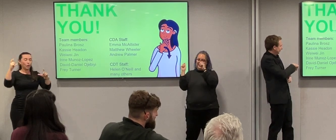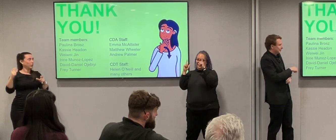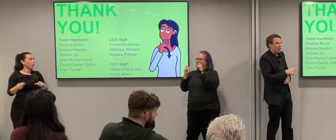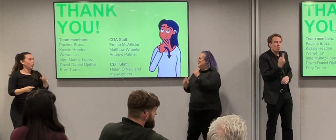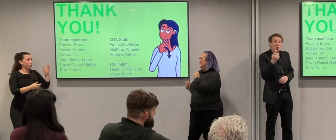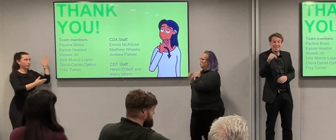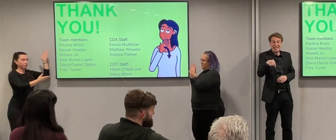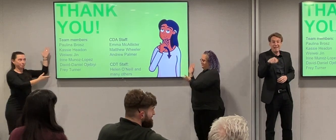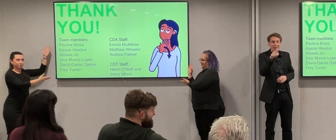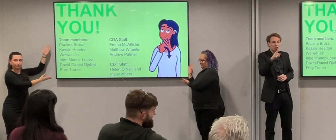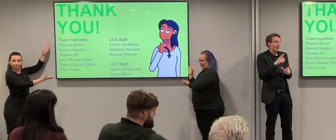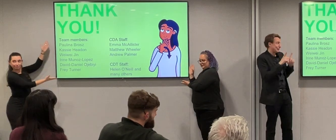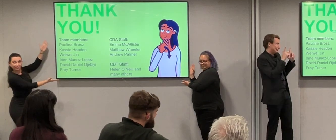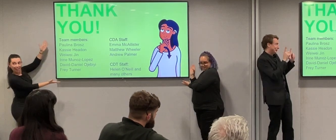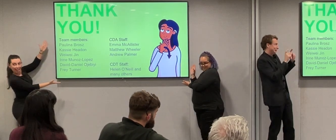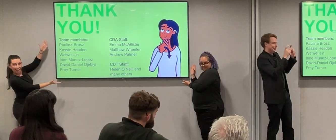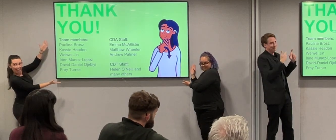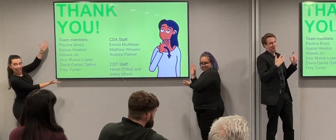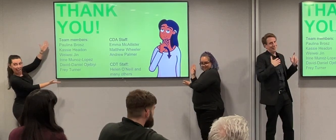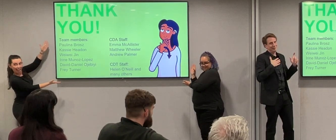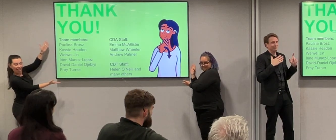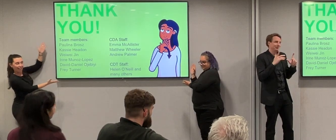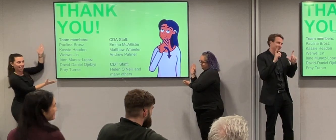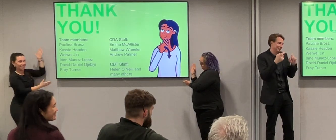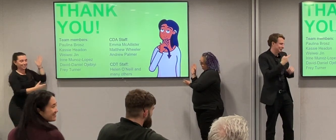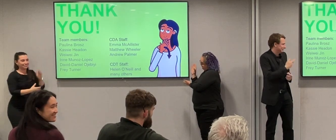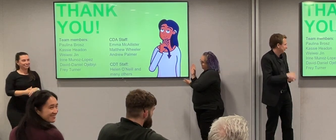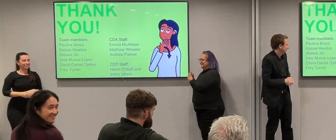photo of the slide, which is great.